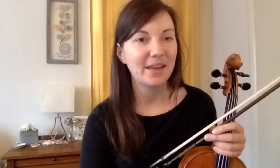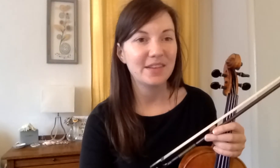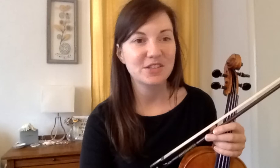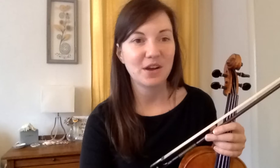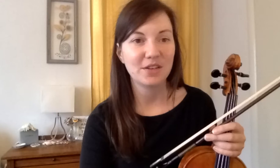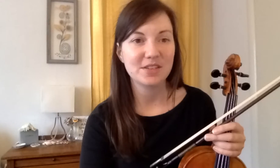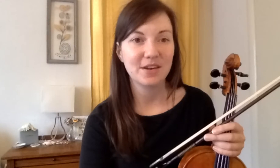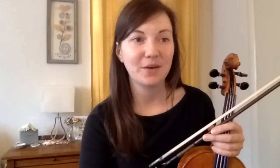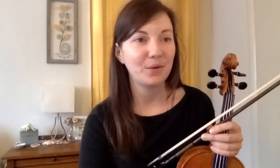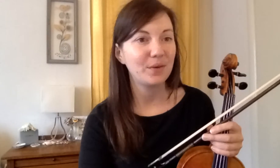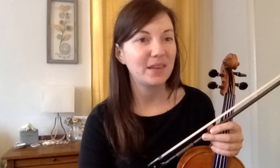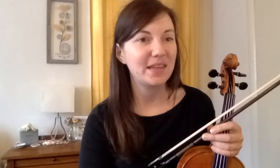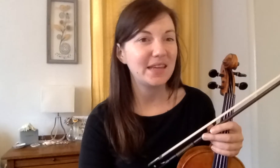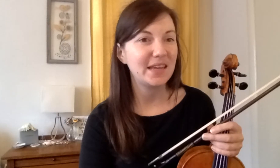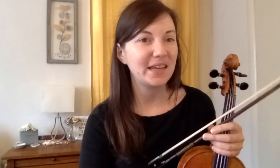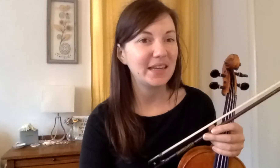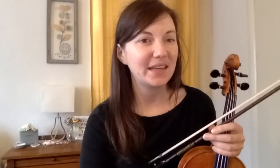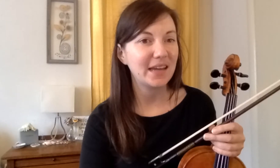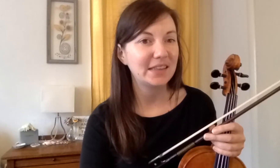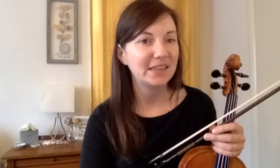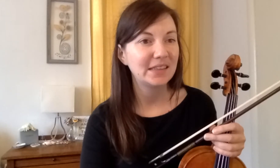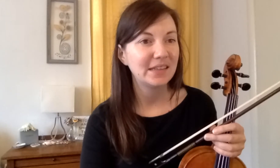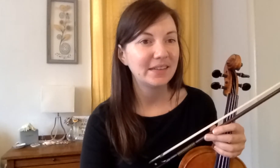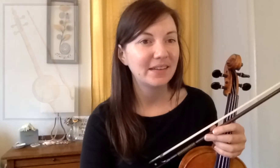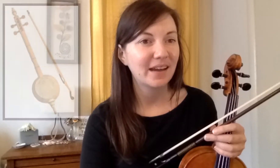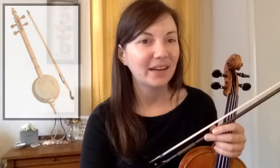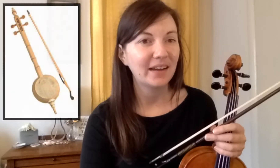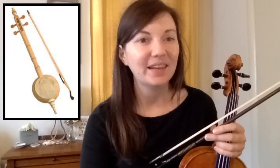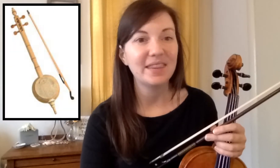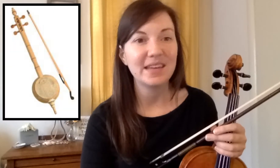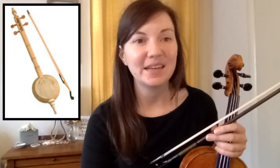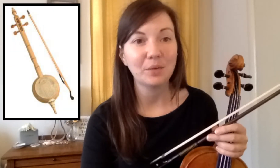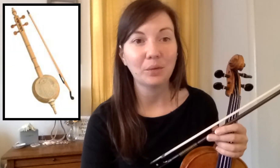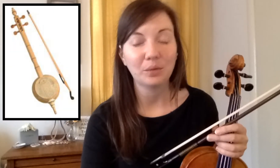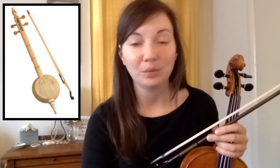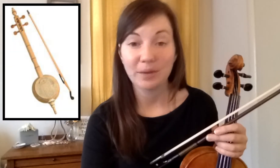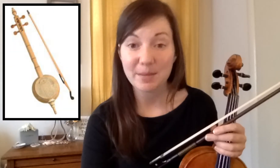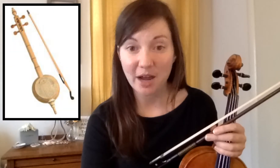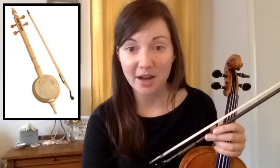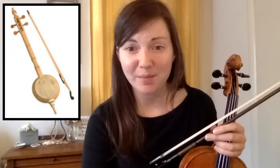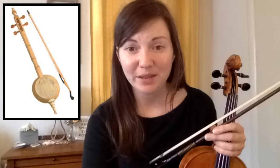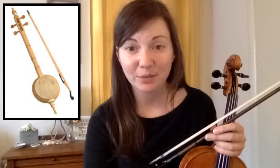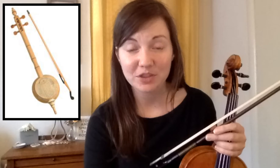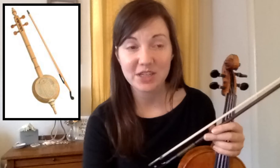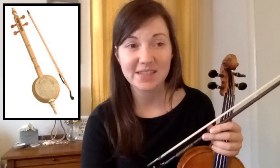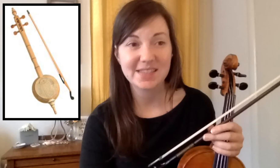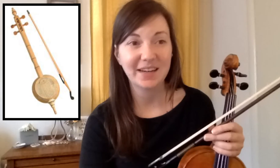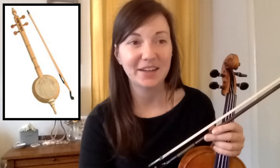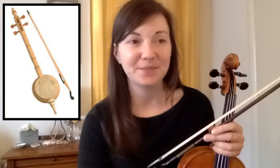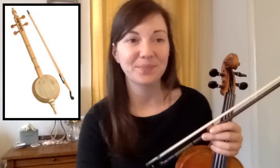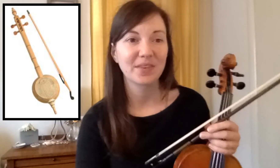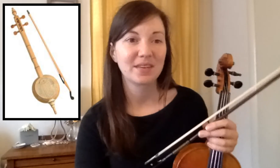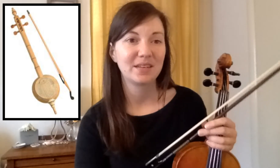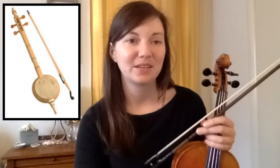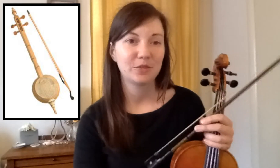There's also the rebab, which is